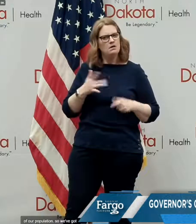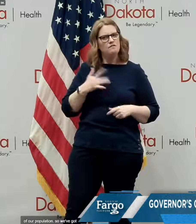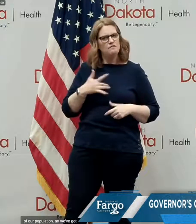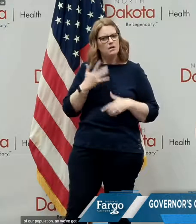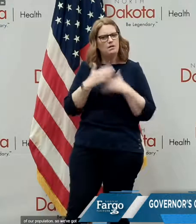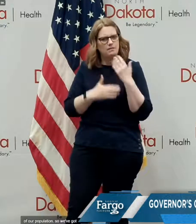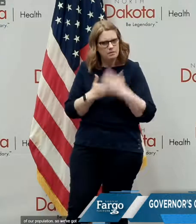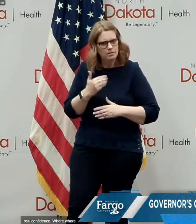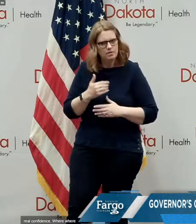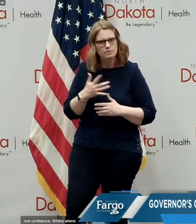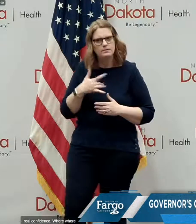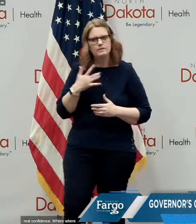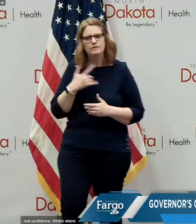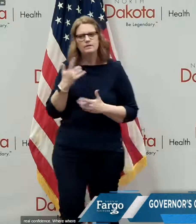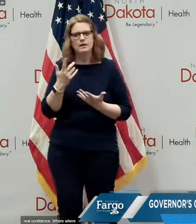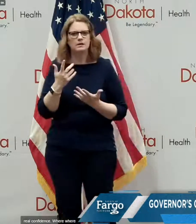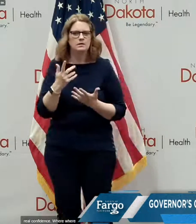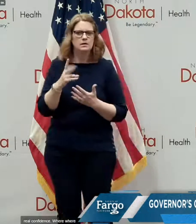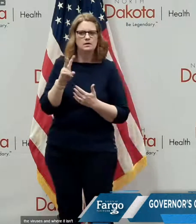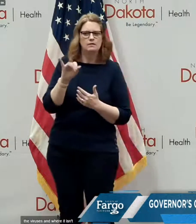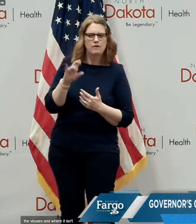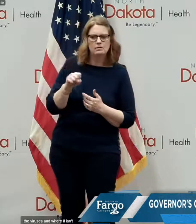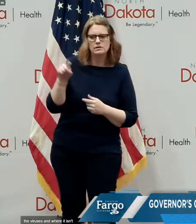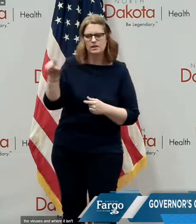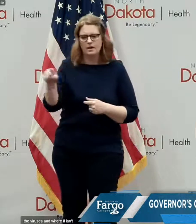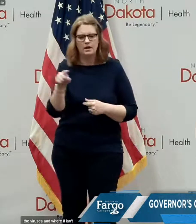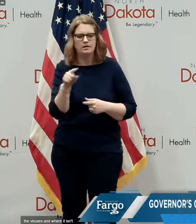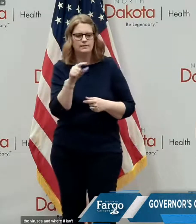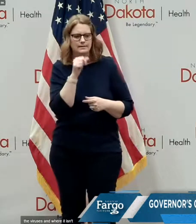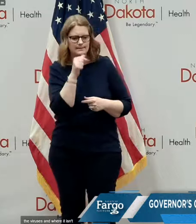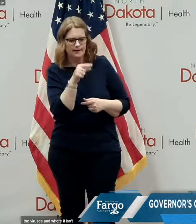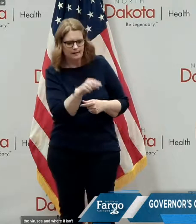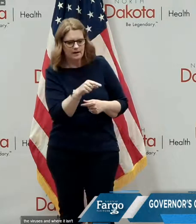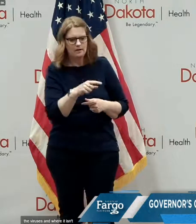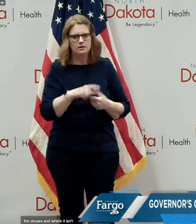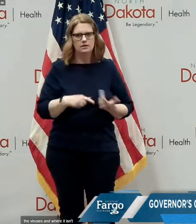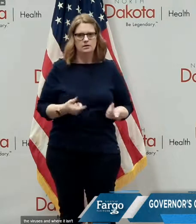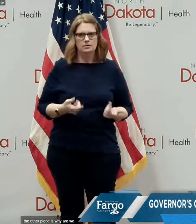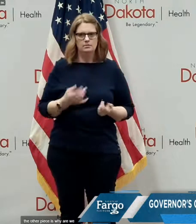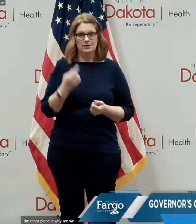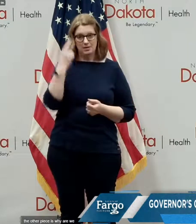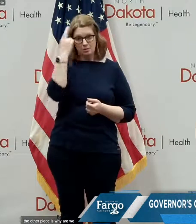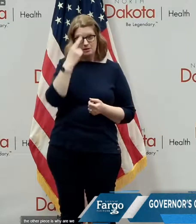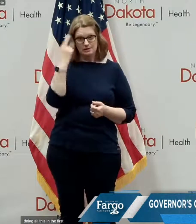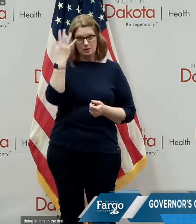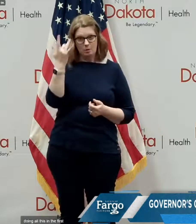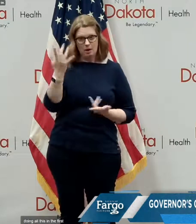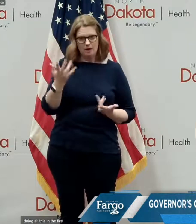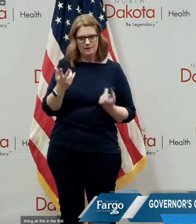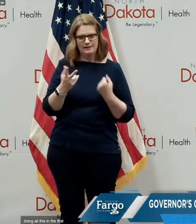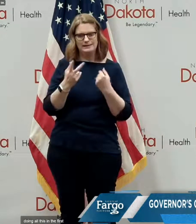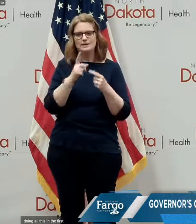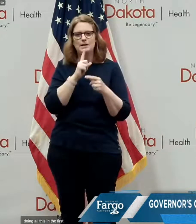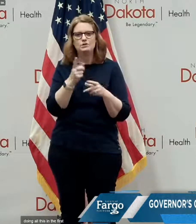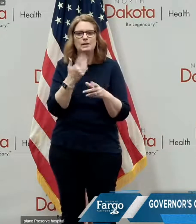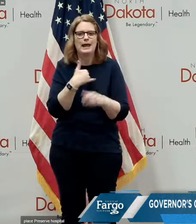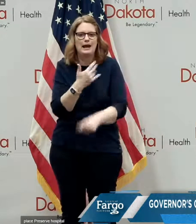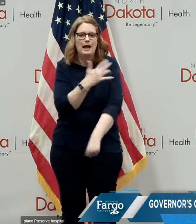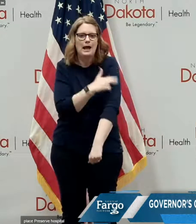the virus is and where it isn't. The other piece is, why were we doing all this in the first place? Preserve hospital capacity. We've